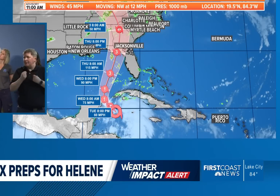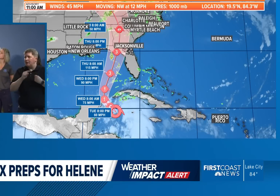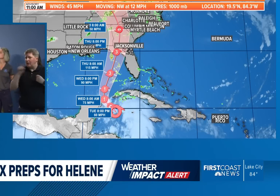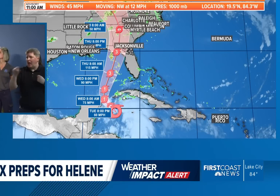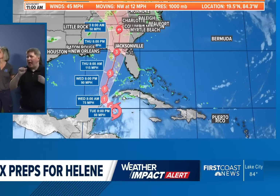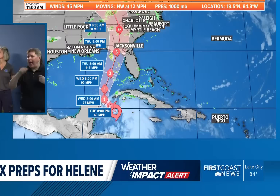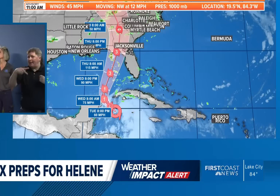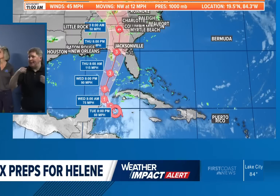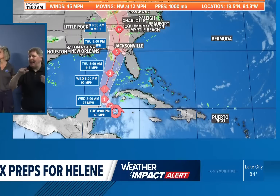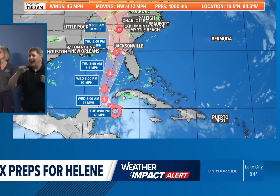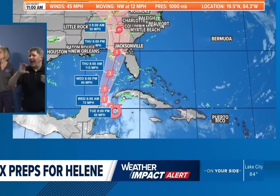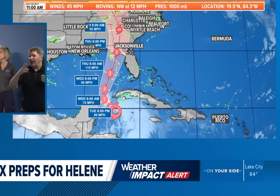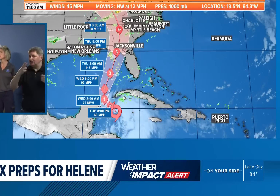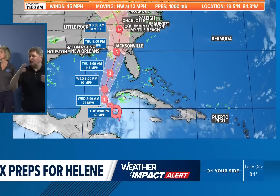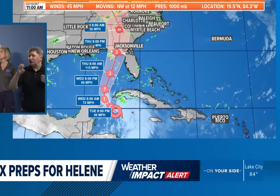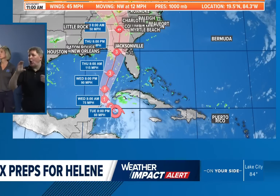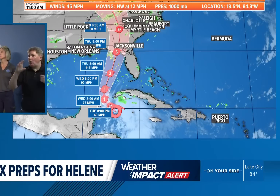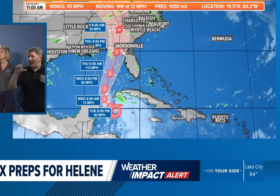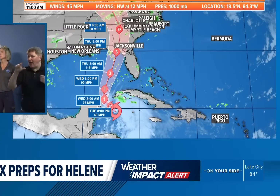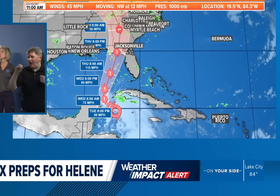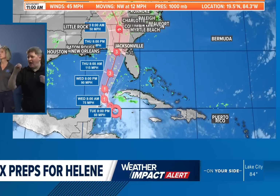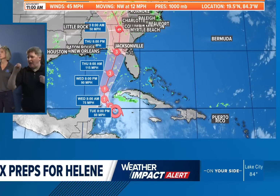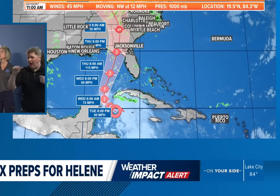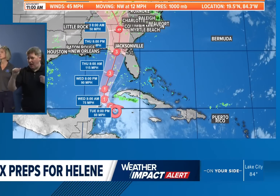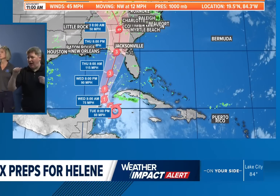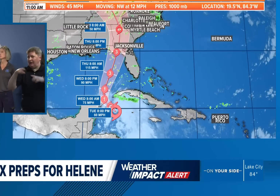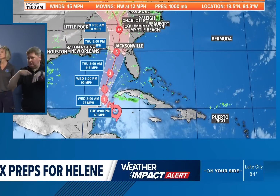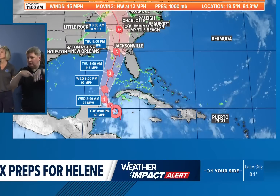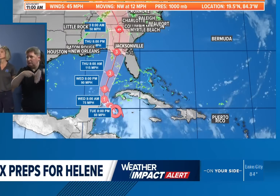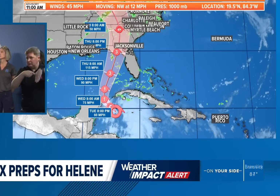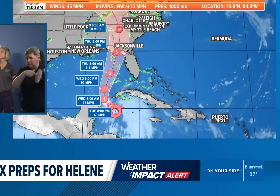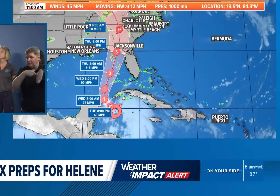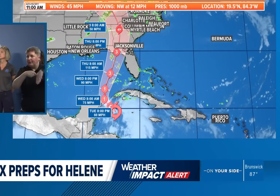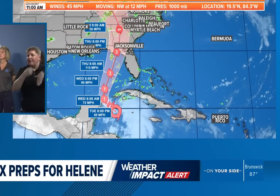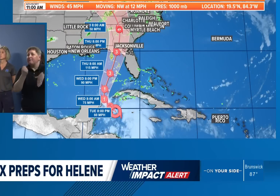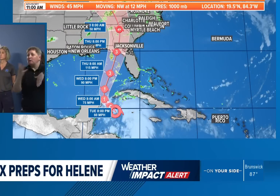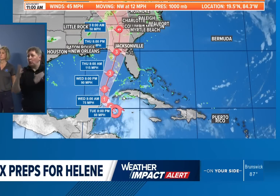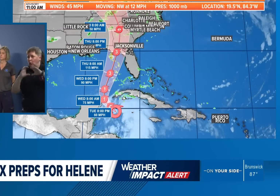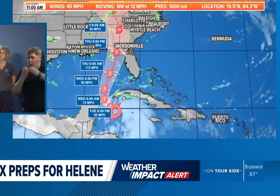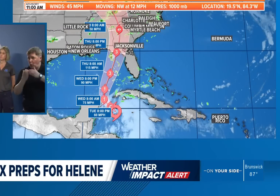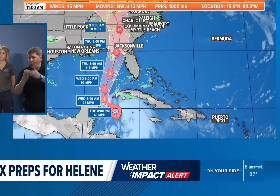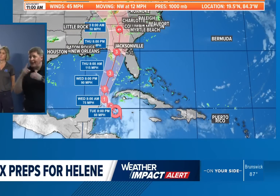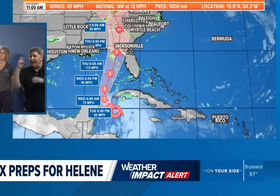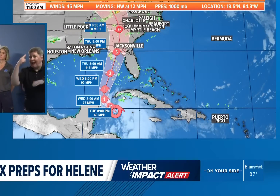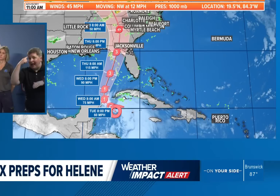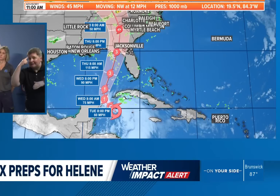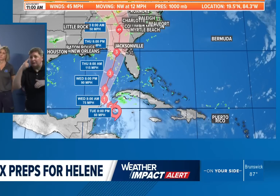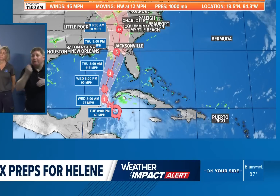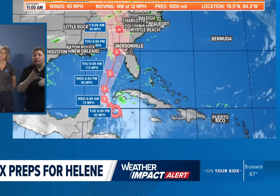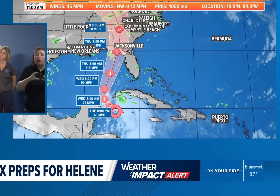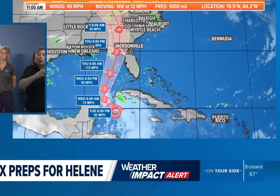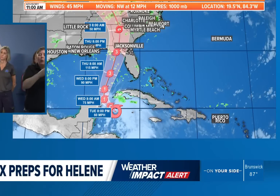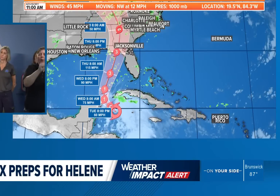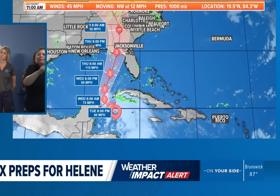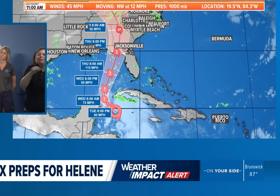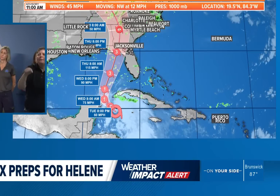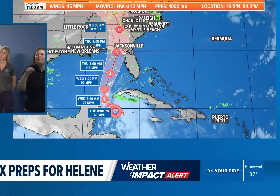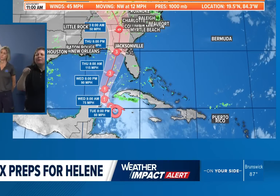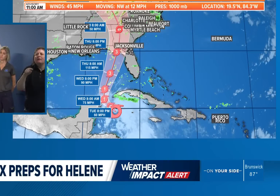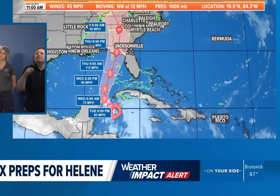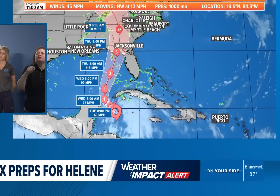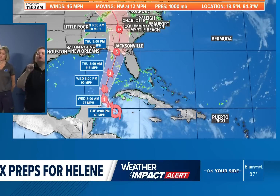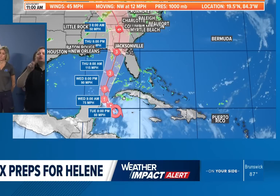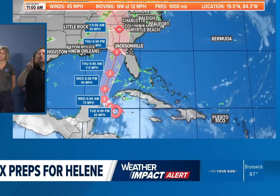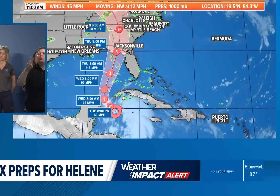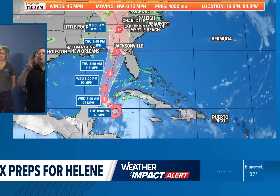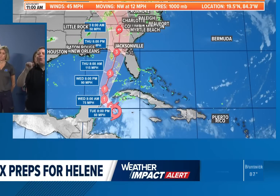needed? We've got a couple crews going to Tallahassee, a couple crews going to Swanee Valley. Did you hear that? So we've got a couple crews going to